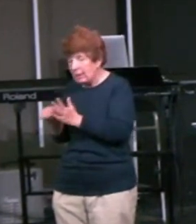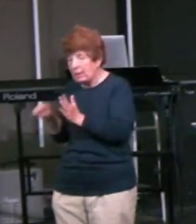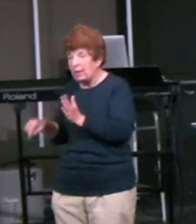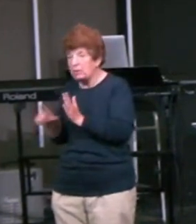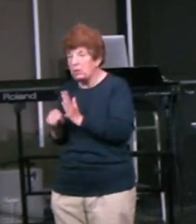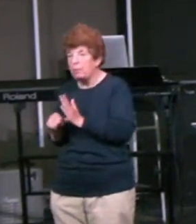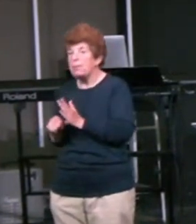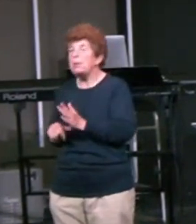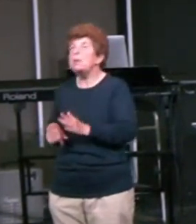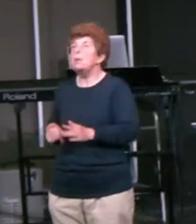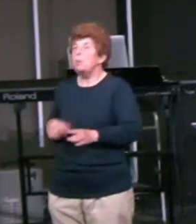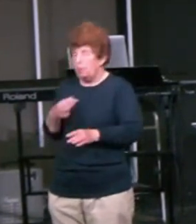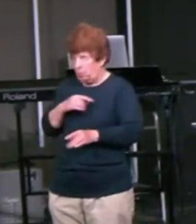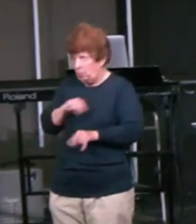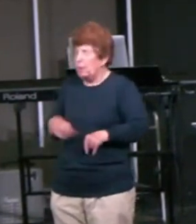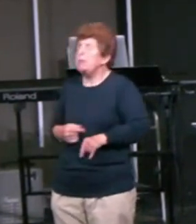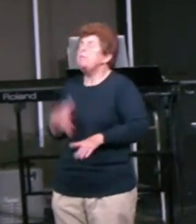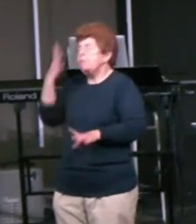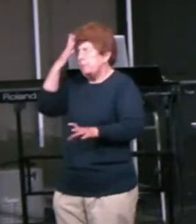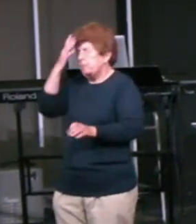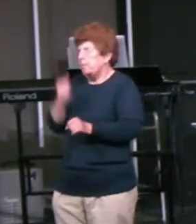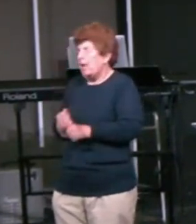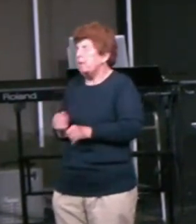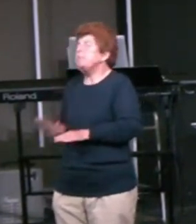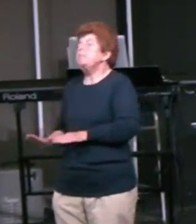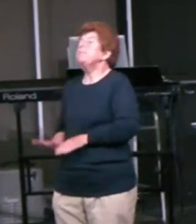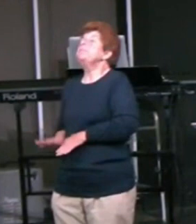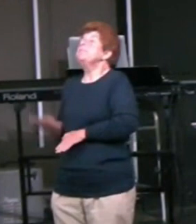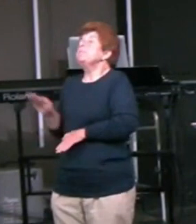It was a step of faith.